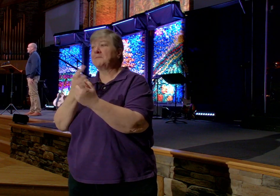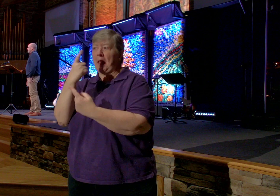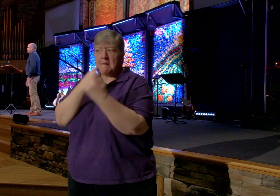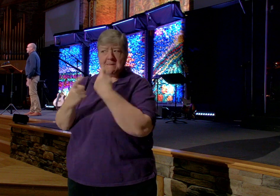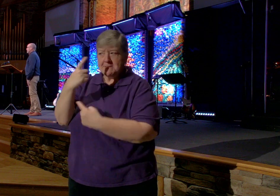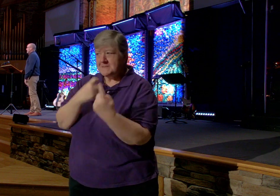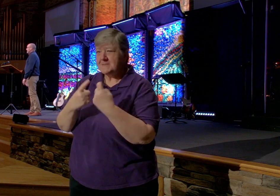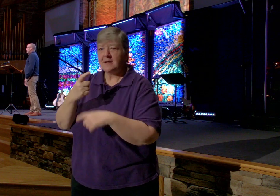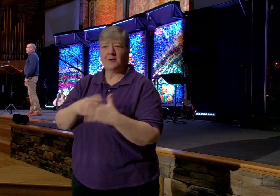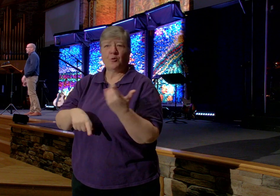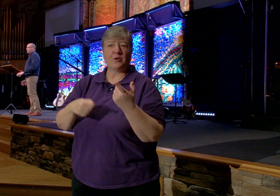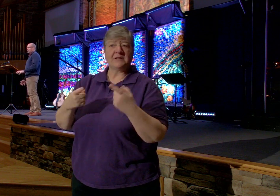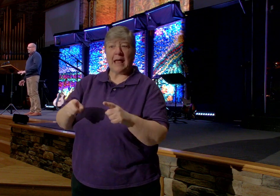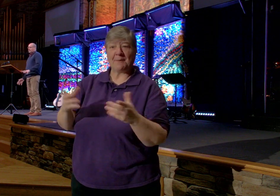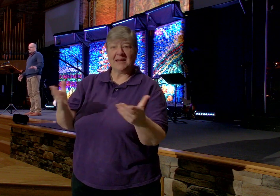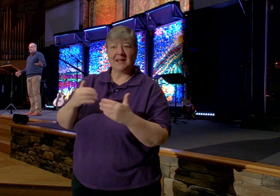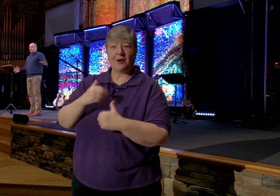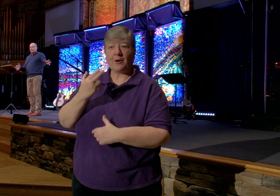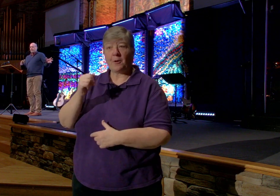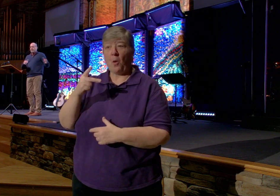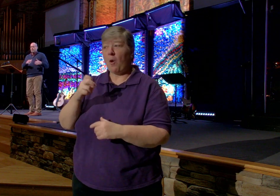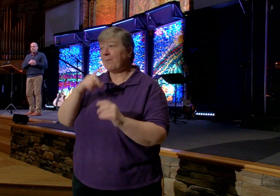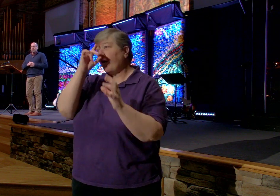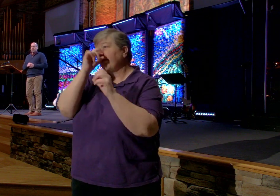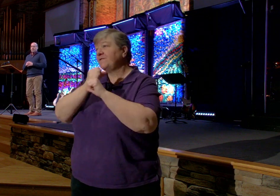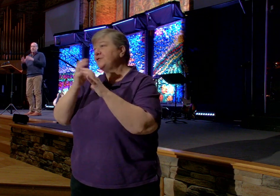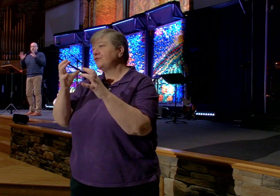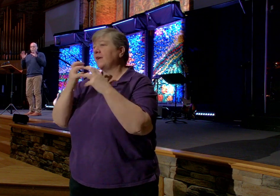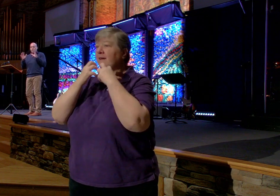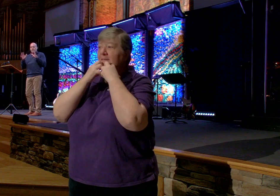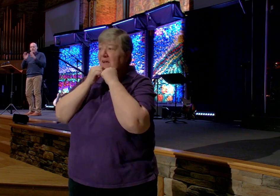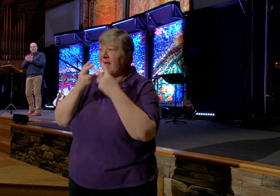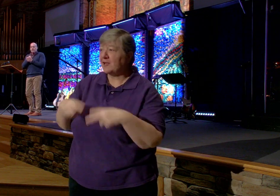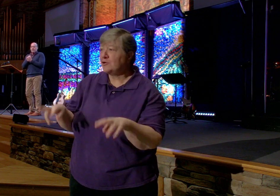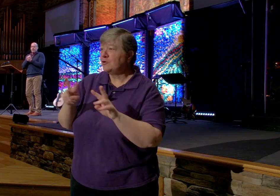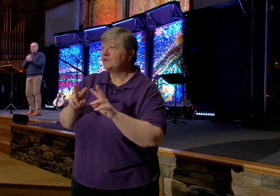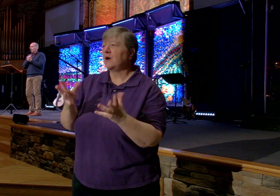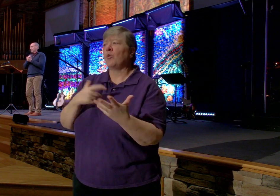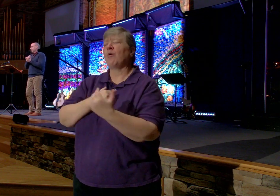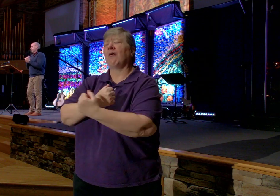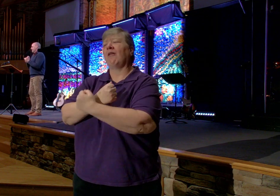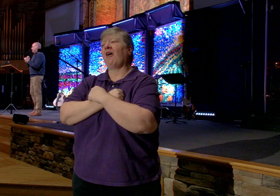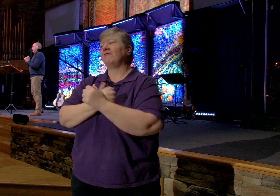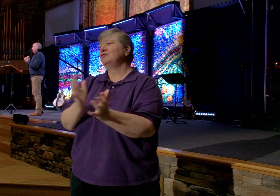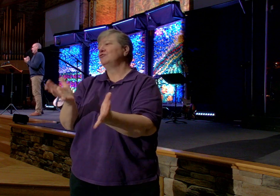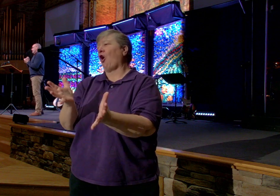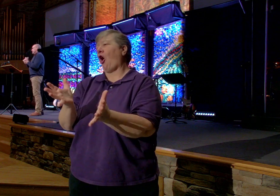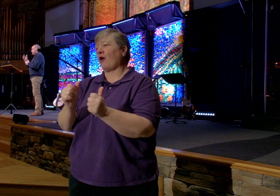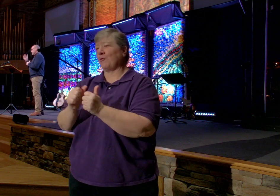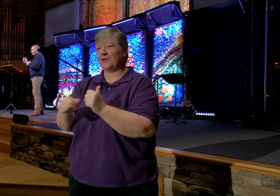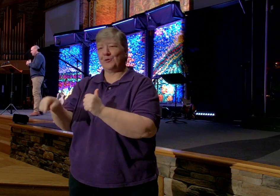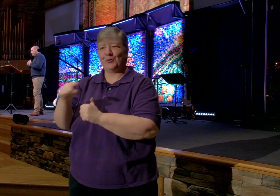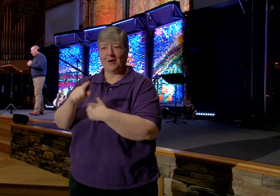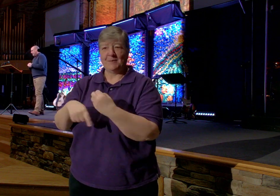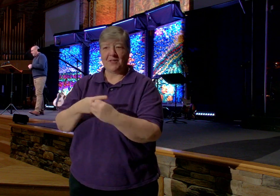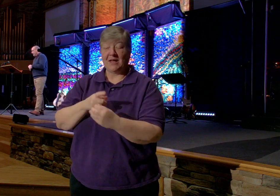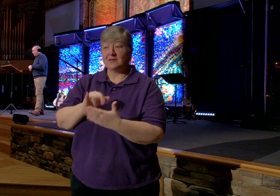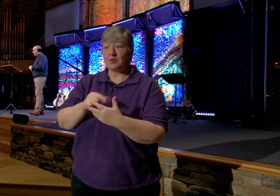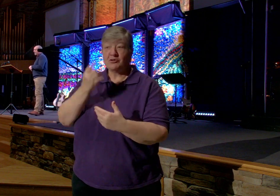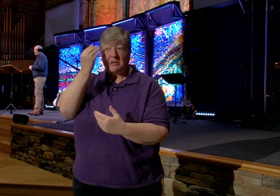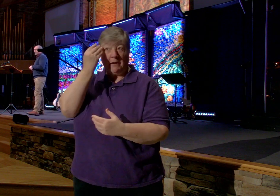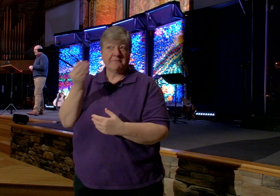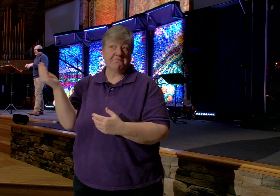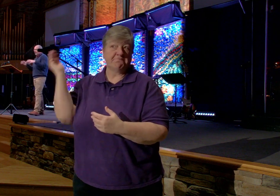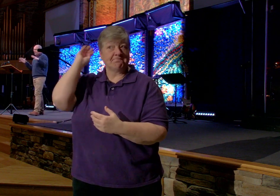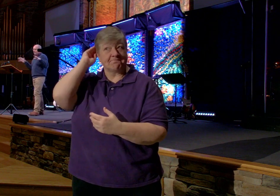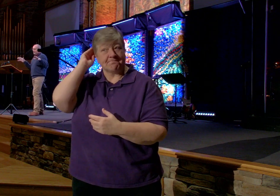meet with me, ask questions about what's going on here at Hope, our vision for Hope, our values here at Hope, we'd love to talk to you about that. So just